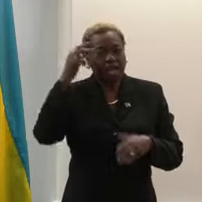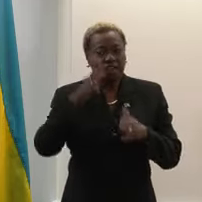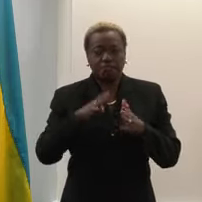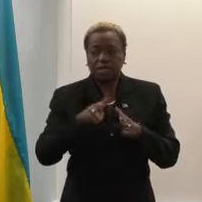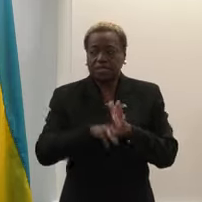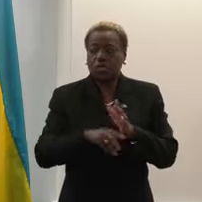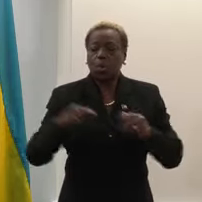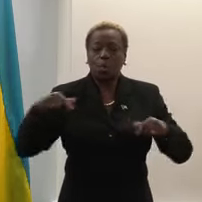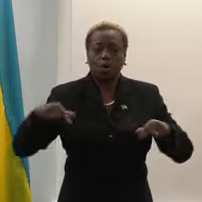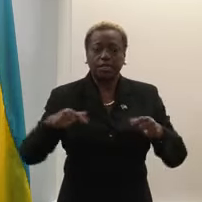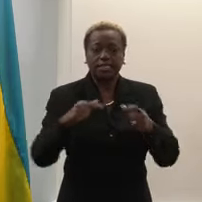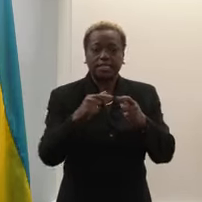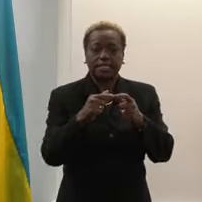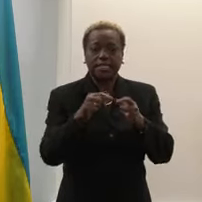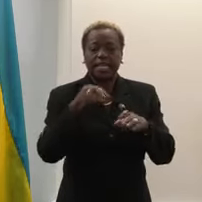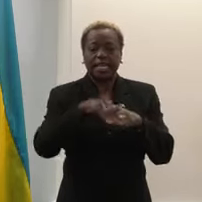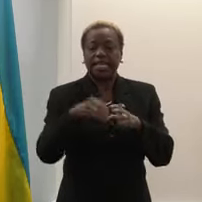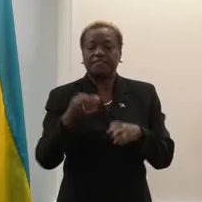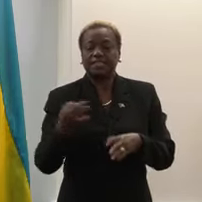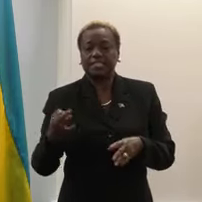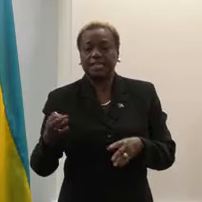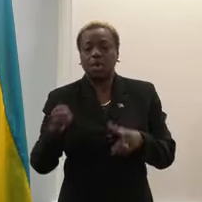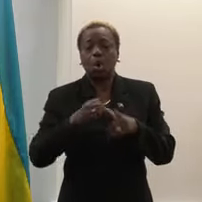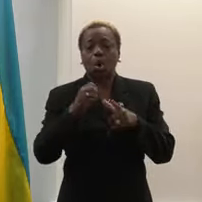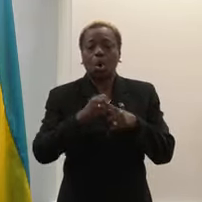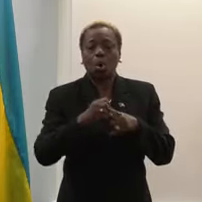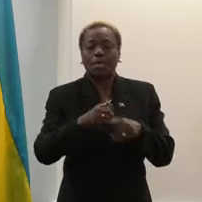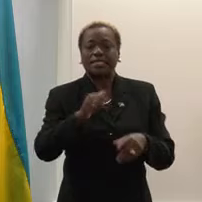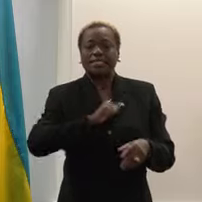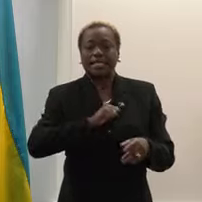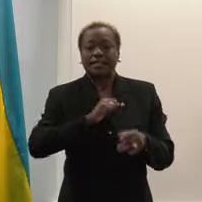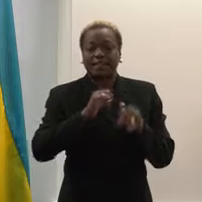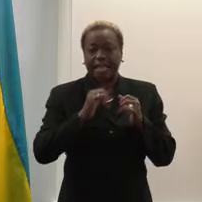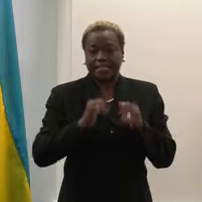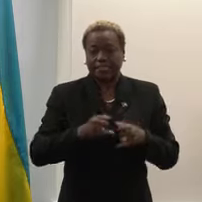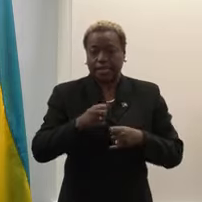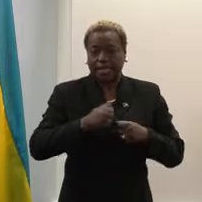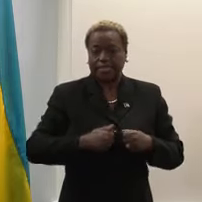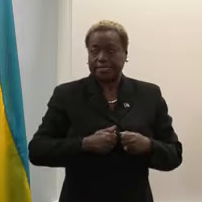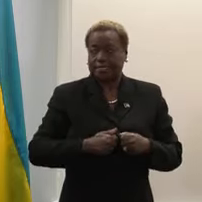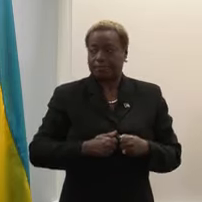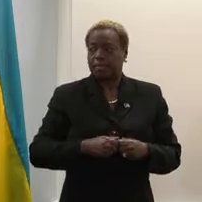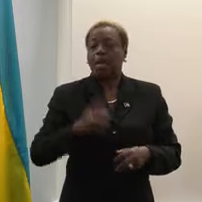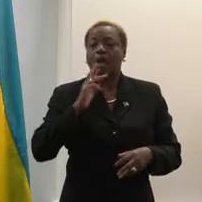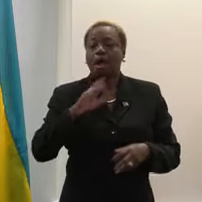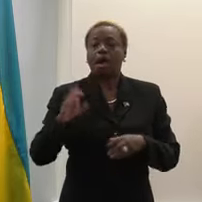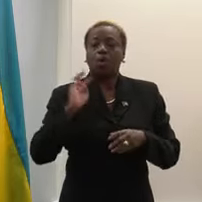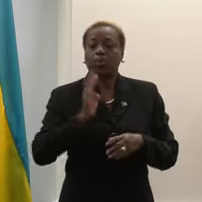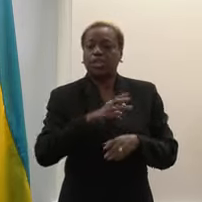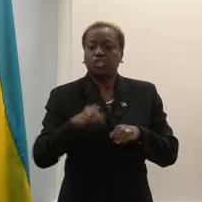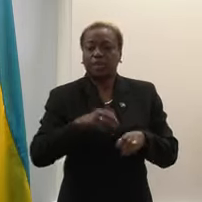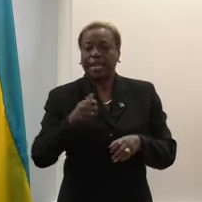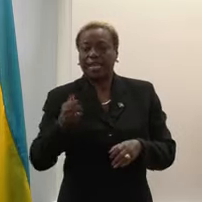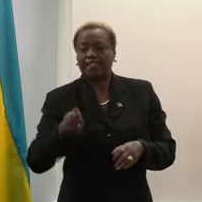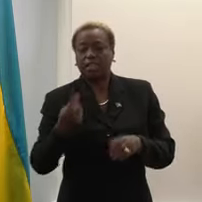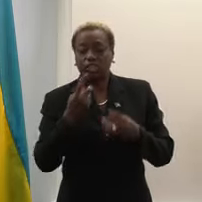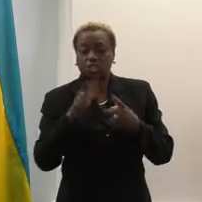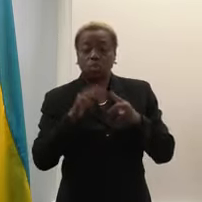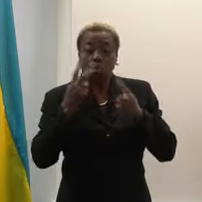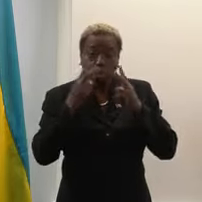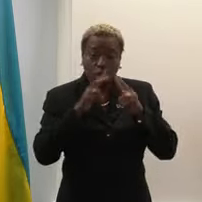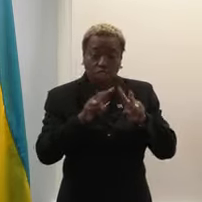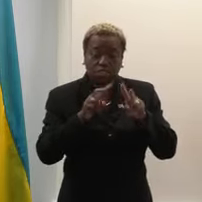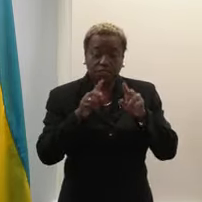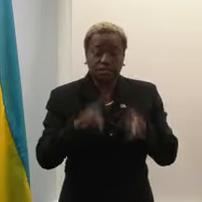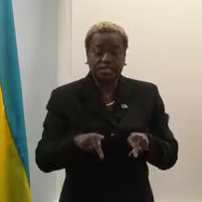many are being asked to self-isolate? Also, are we doing anything to monitor these persons to ensure that they